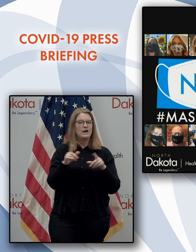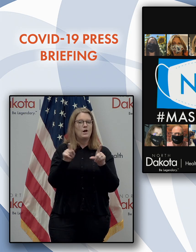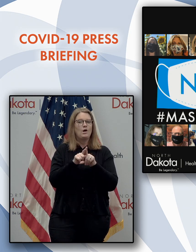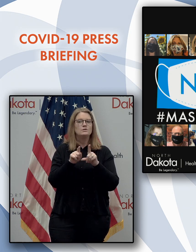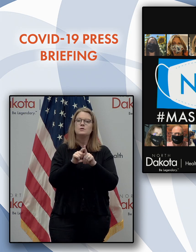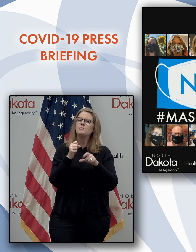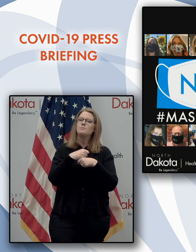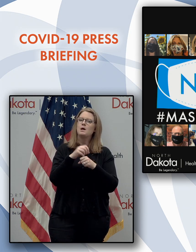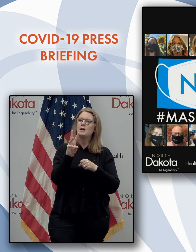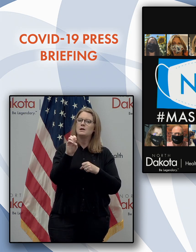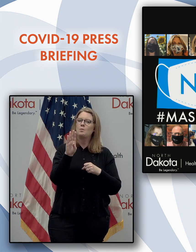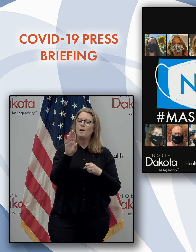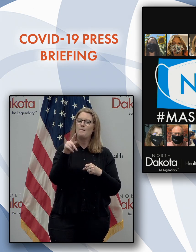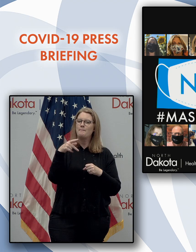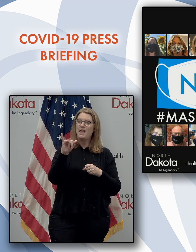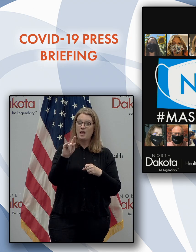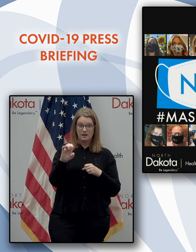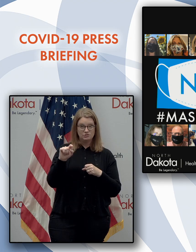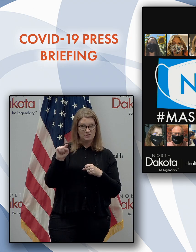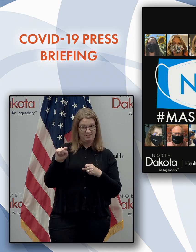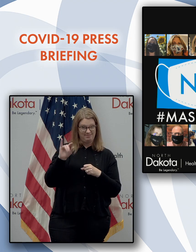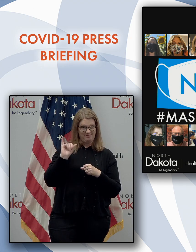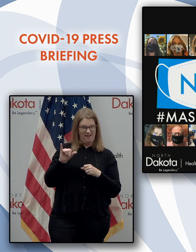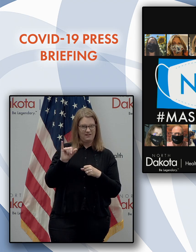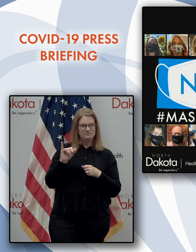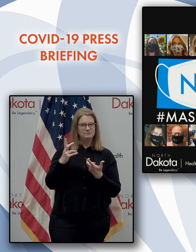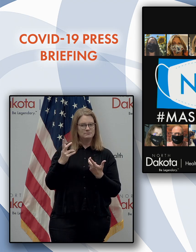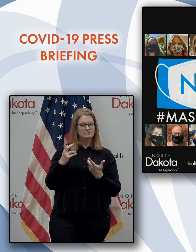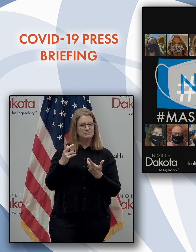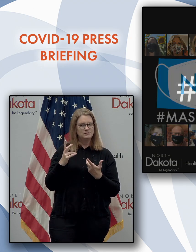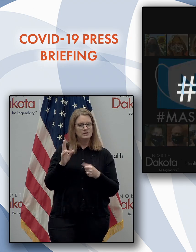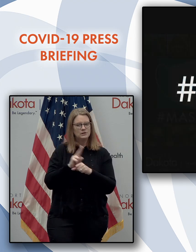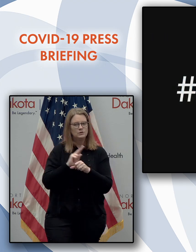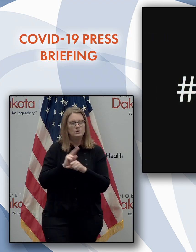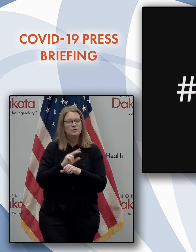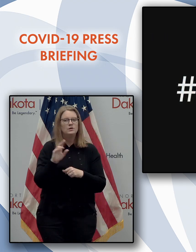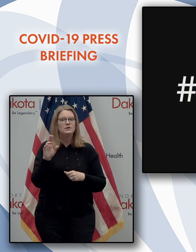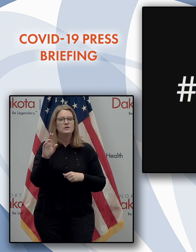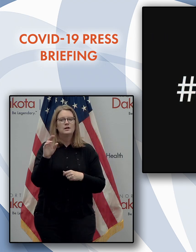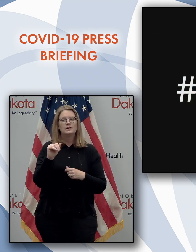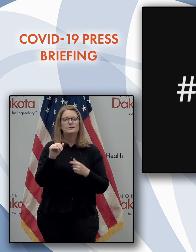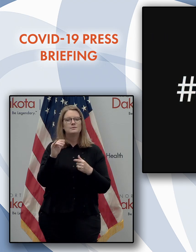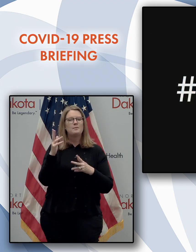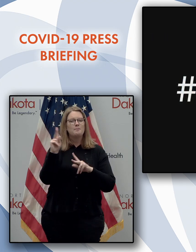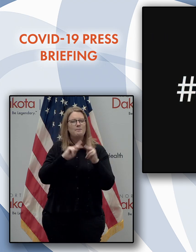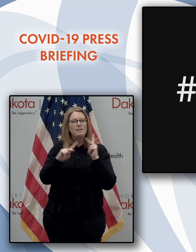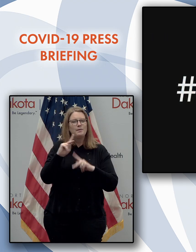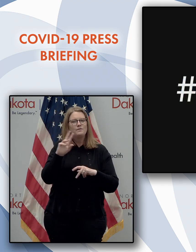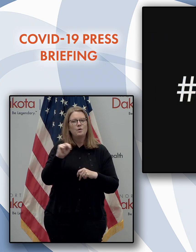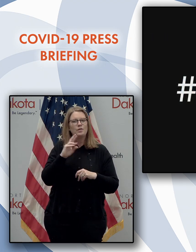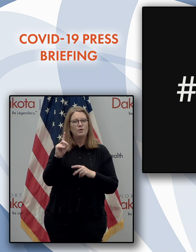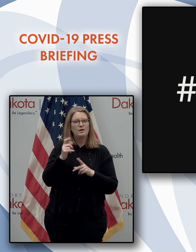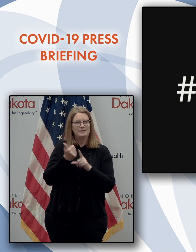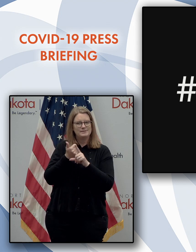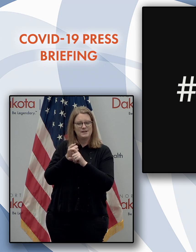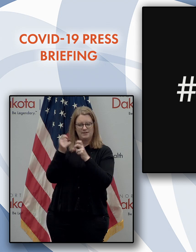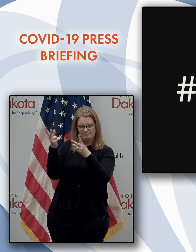created a web page that can be used where members of the public can download images and share on social media